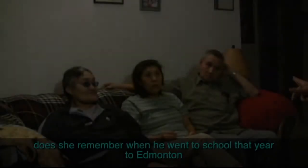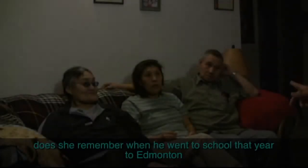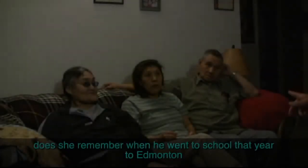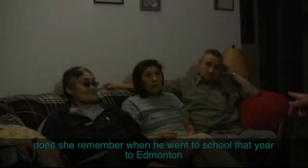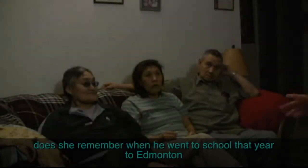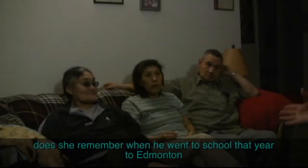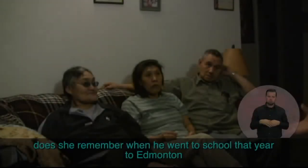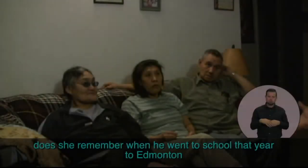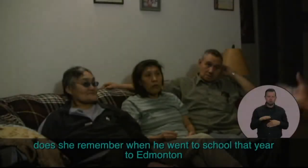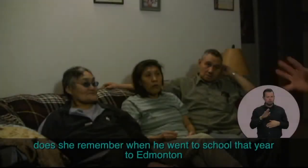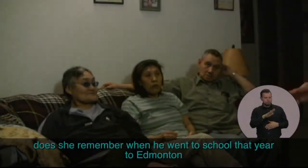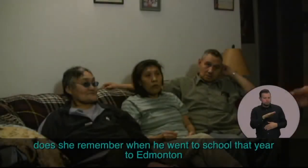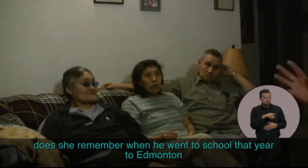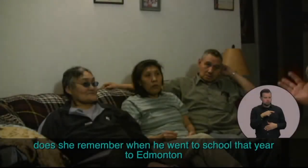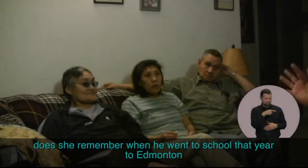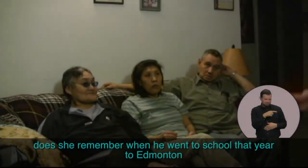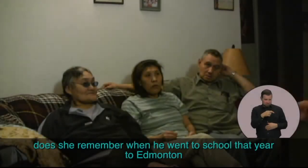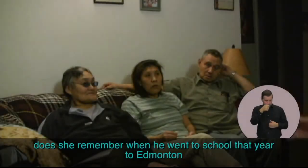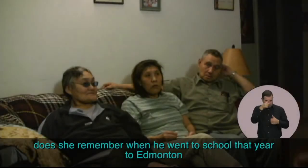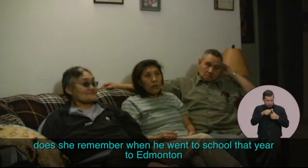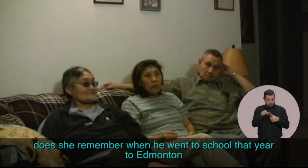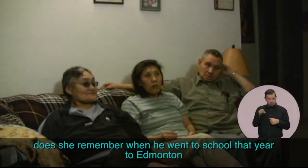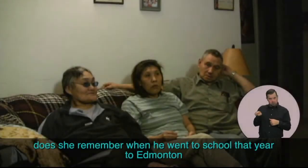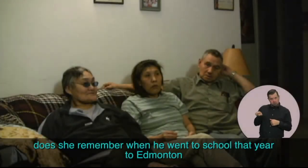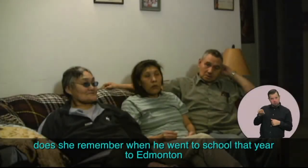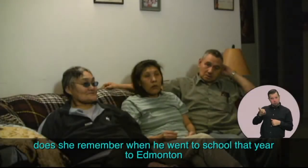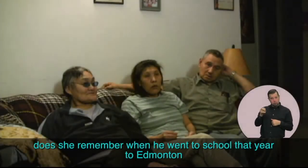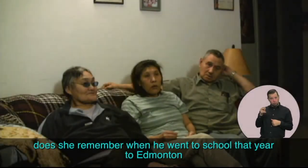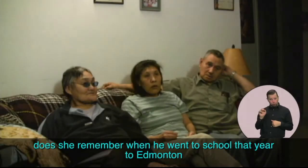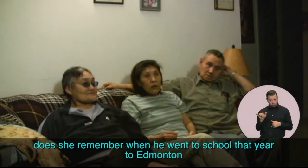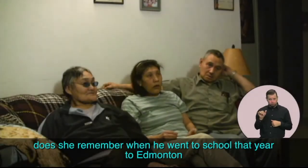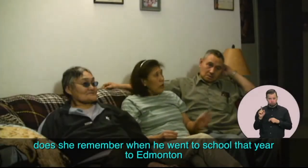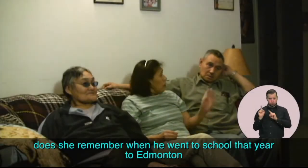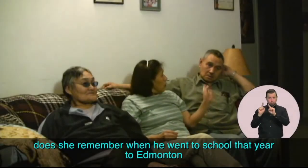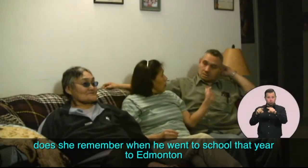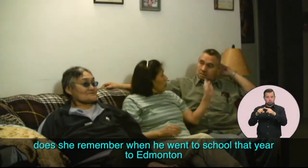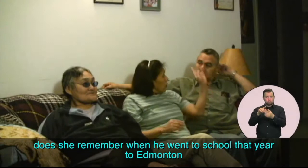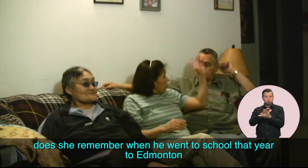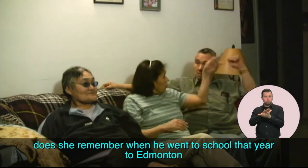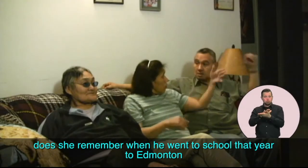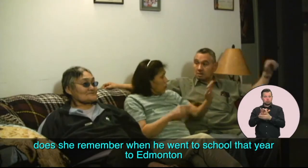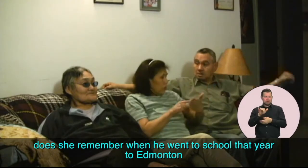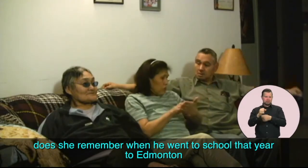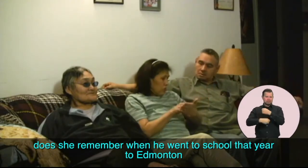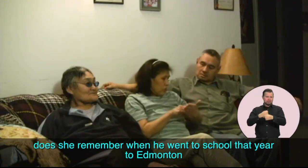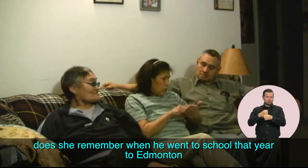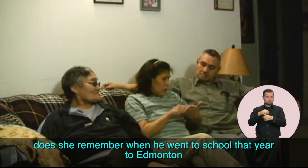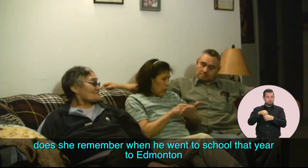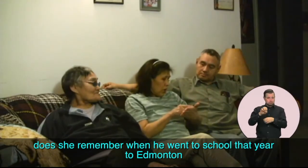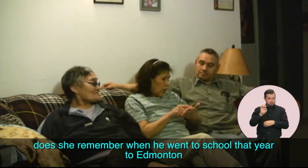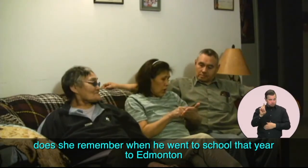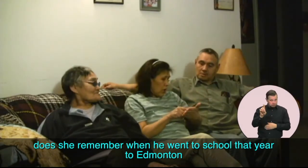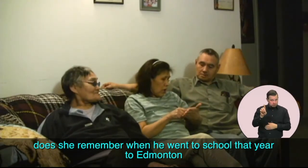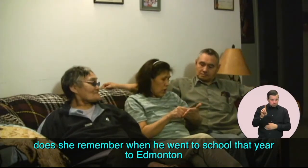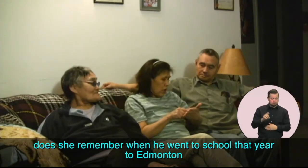She remembers when he went to school that year or something like that. Do you like these?